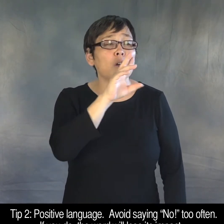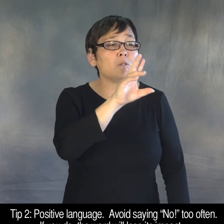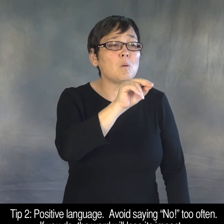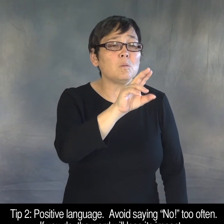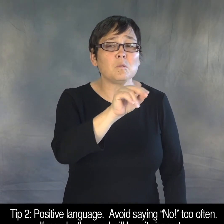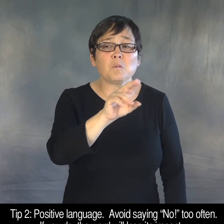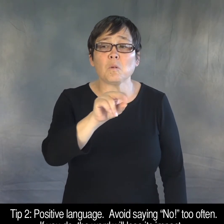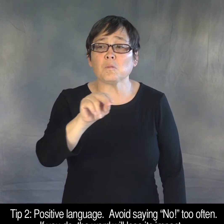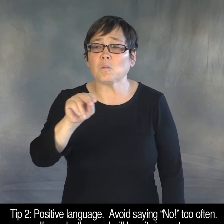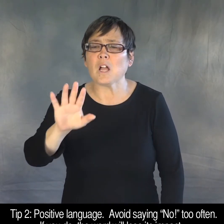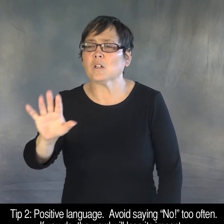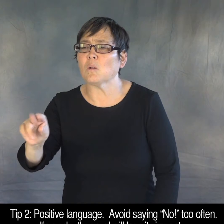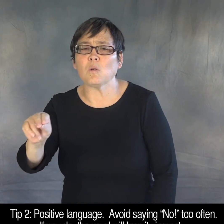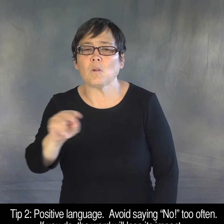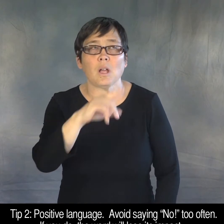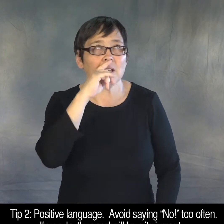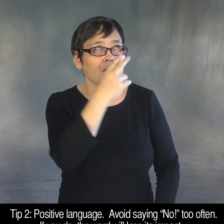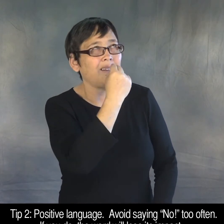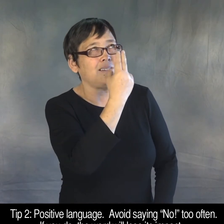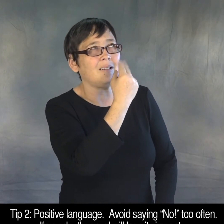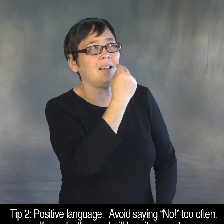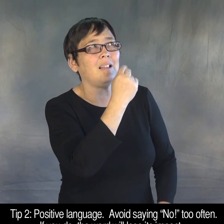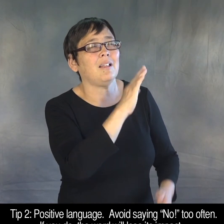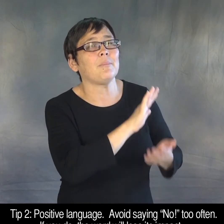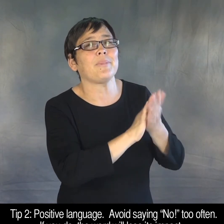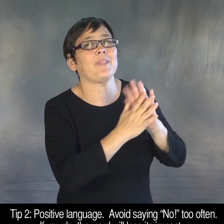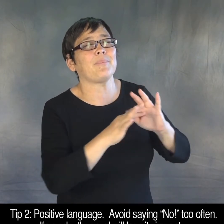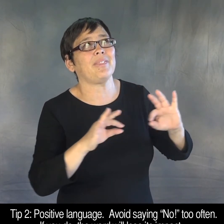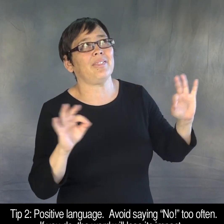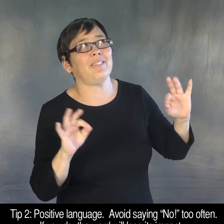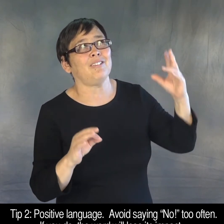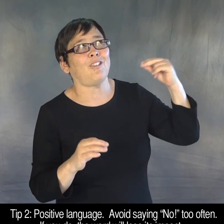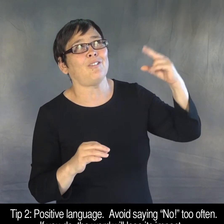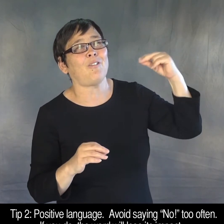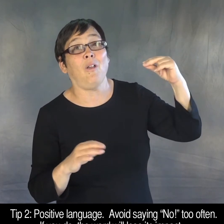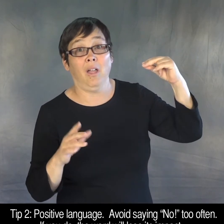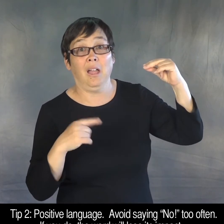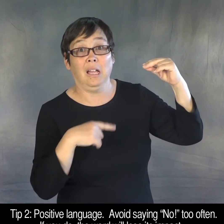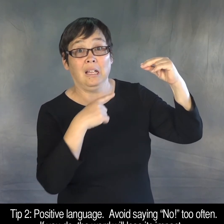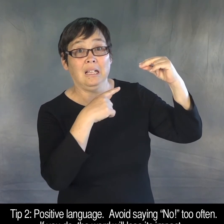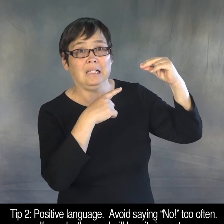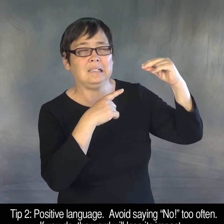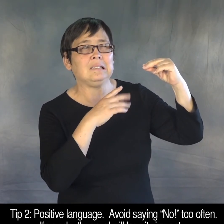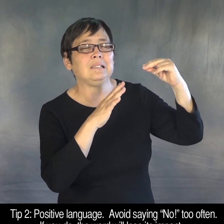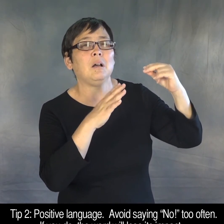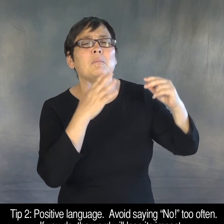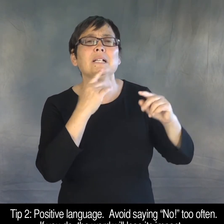Avoid saying no too often. If you do, the word will lose its impact.